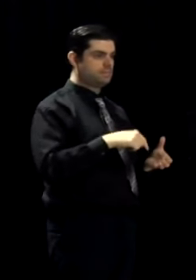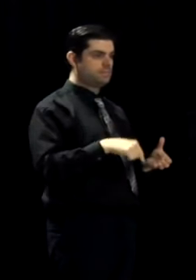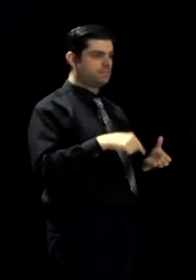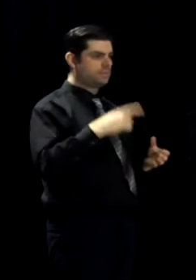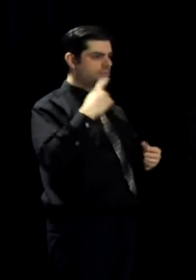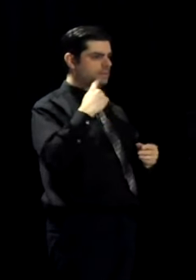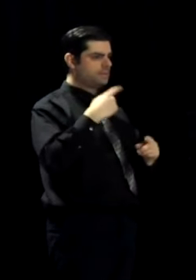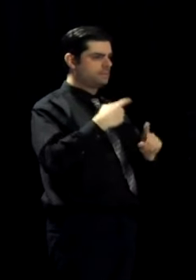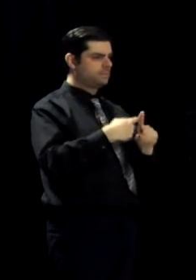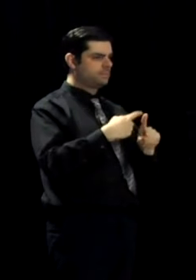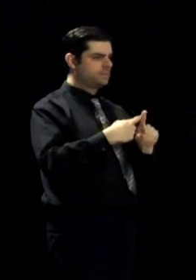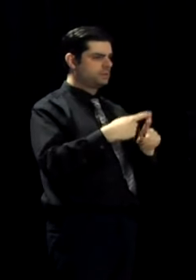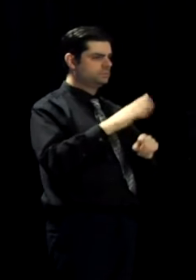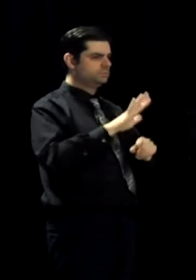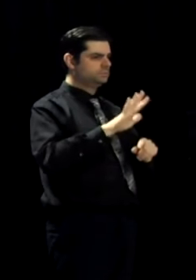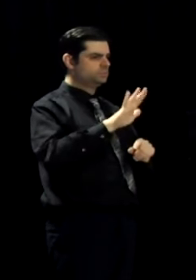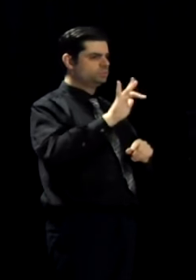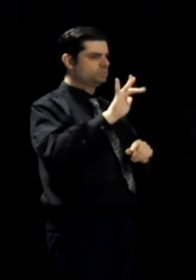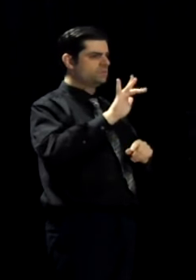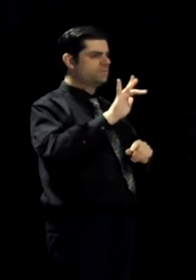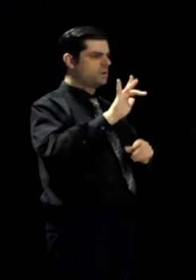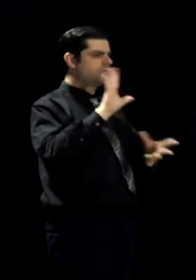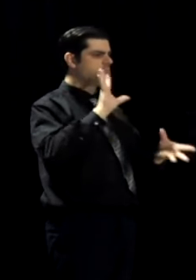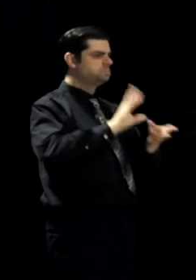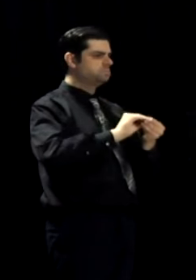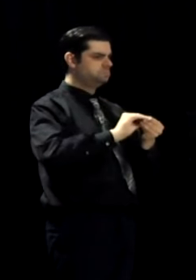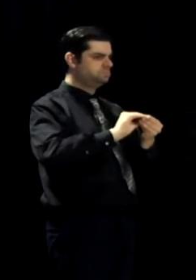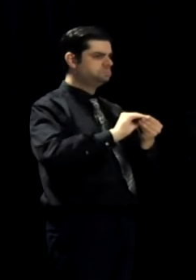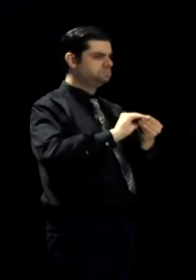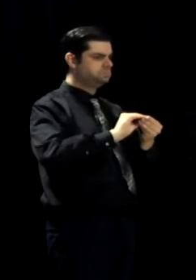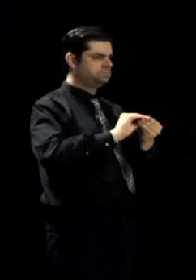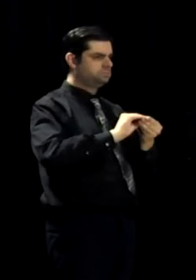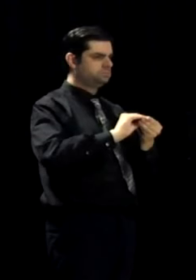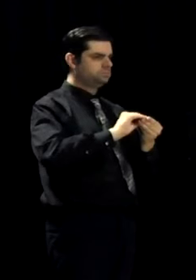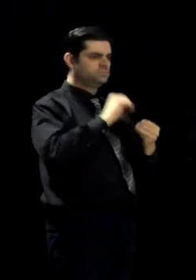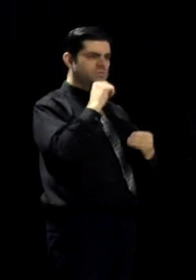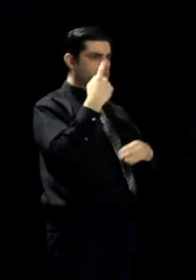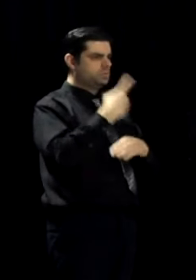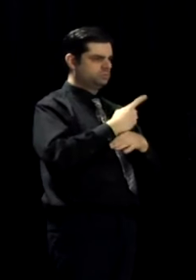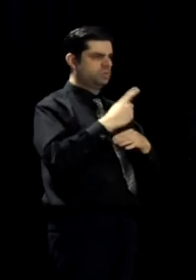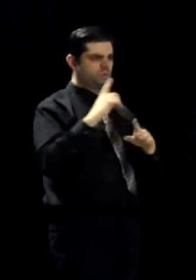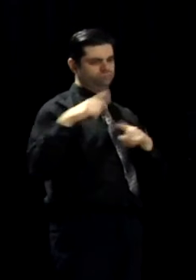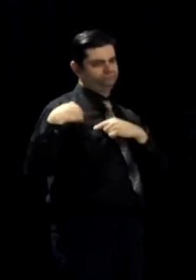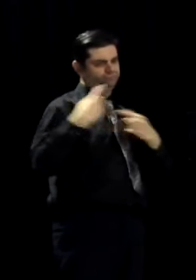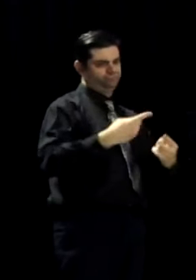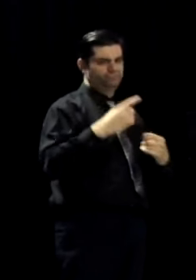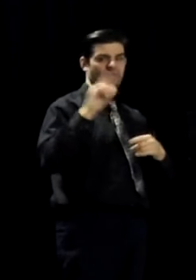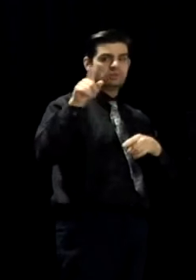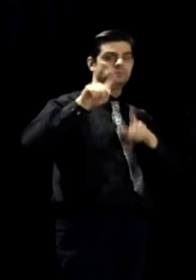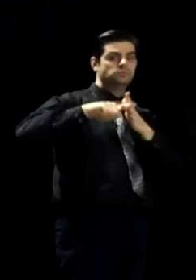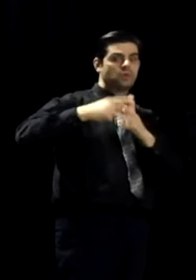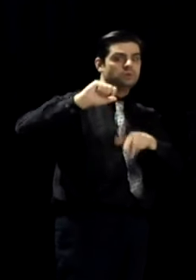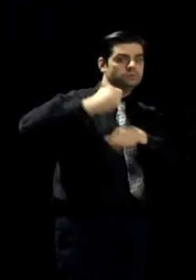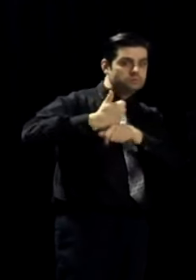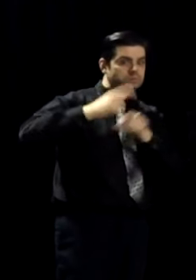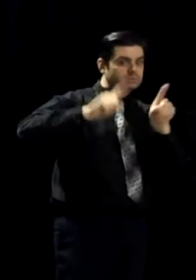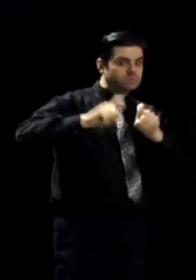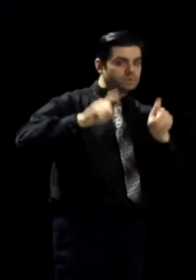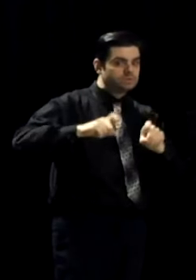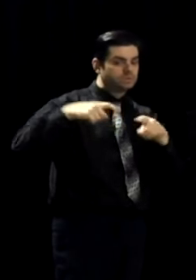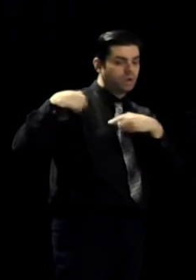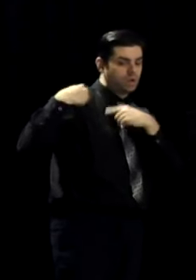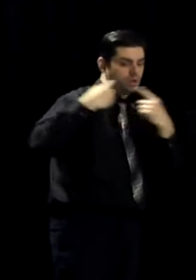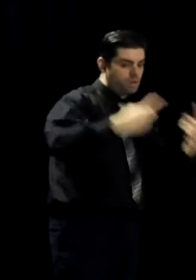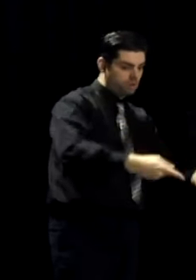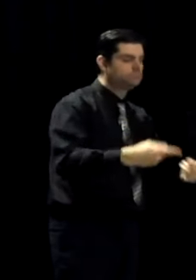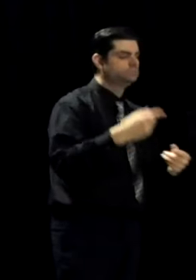25 total from them, not in one day, just total since they've done testing. So what we've seen from our Walmart site is the